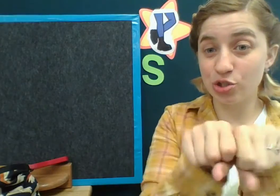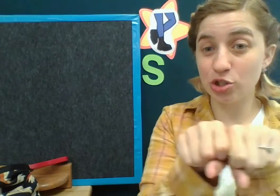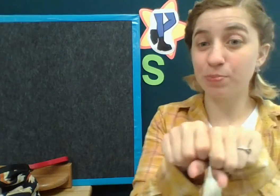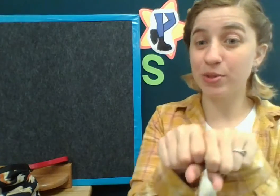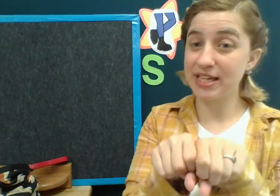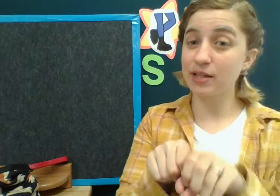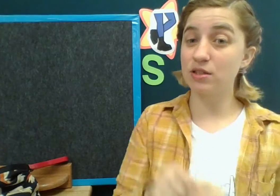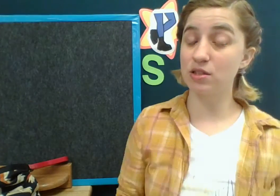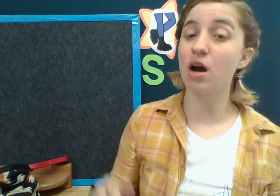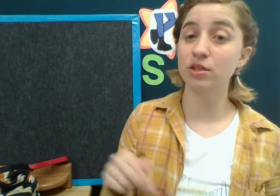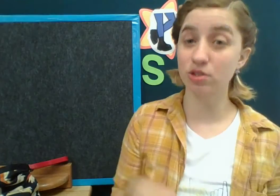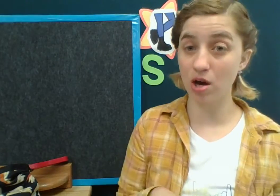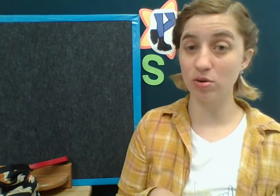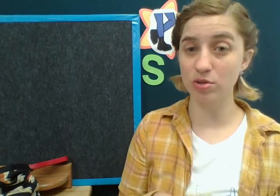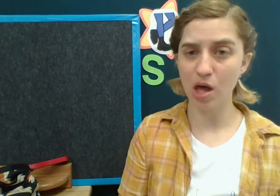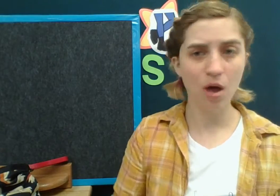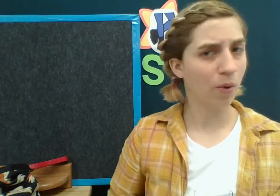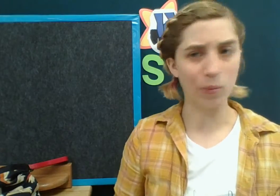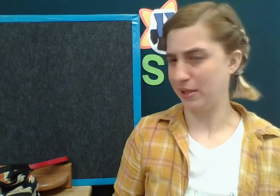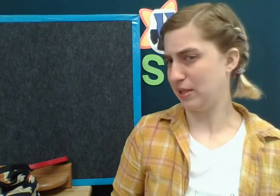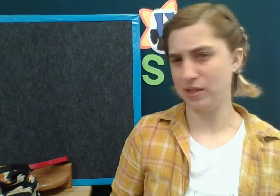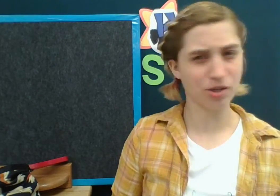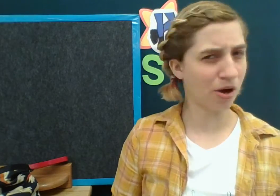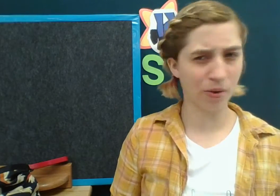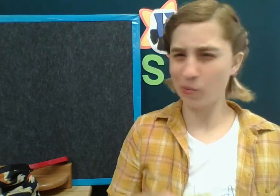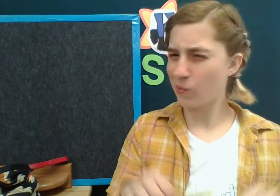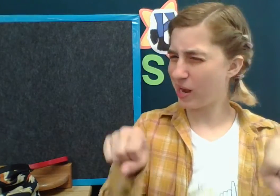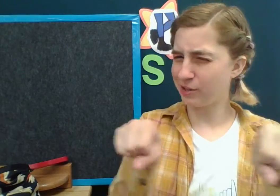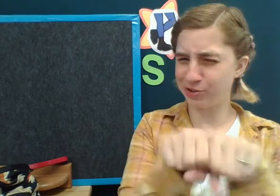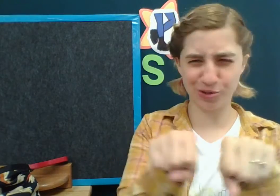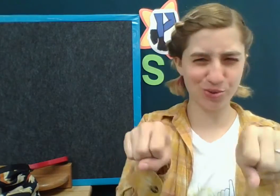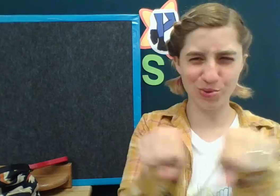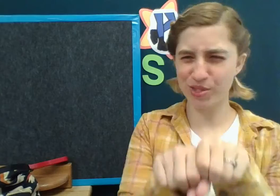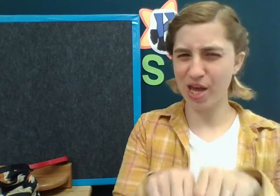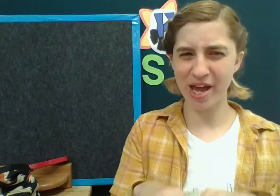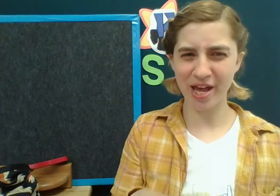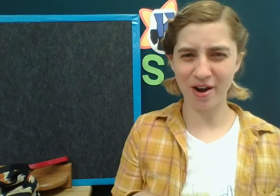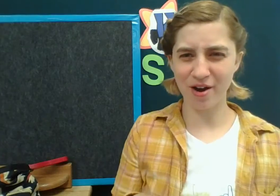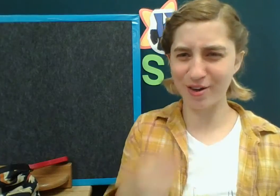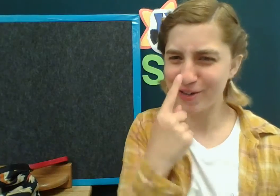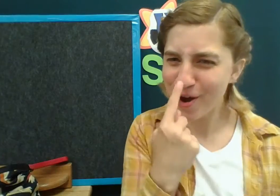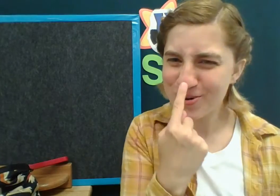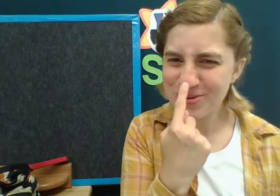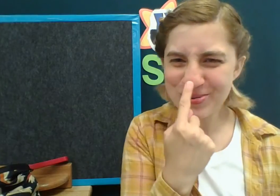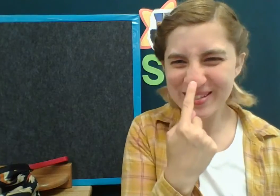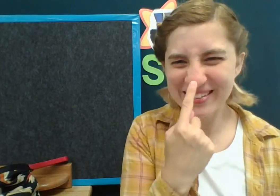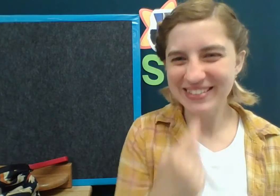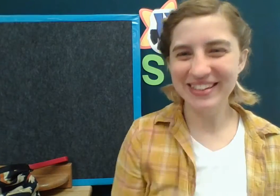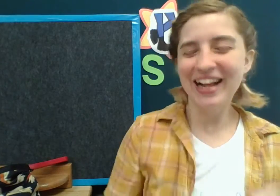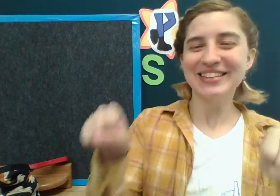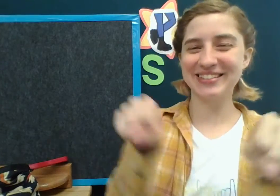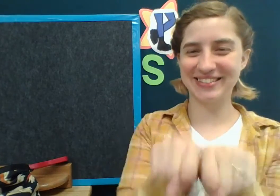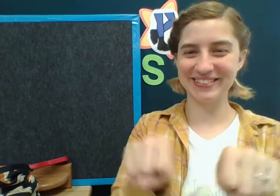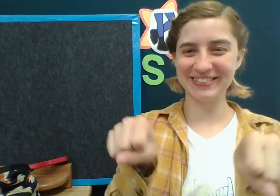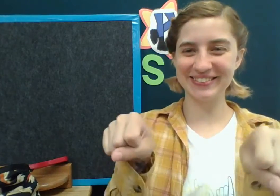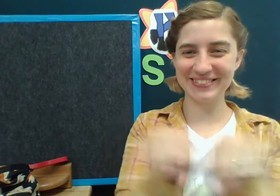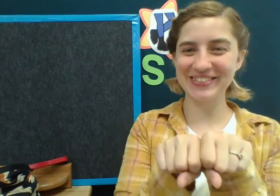to protect our toes. We don't wear shoes on our nose. Shoes